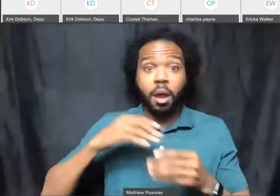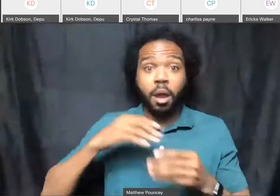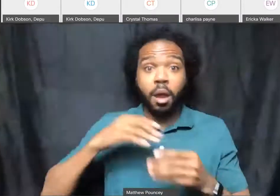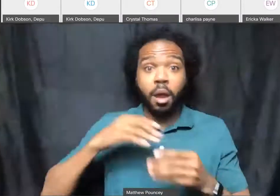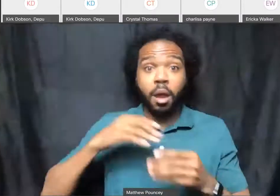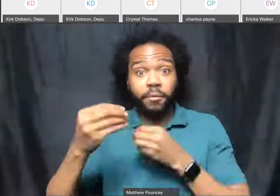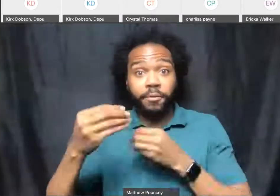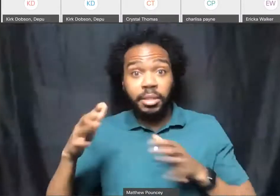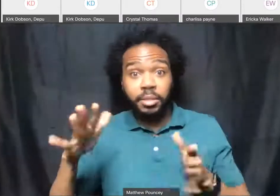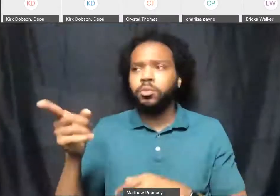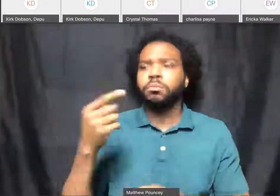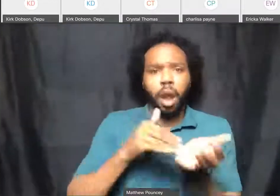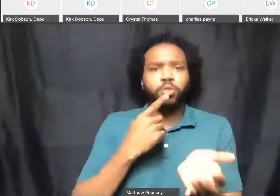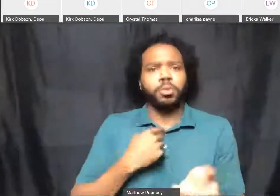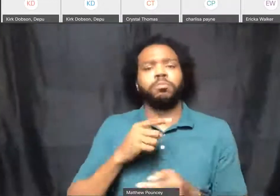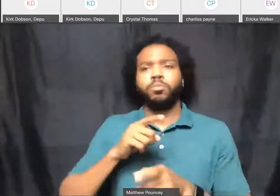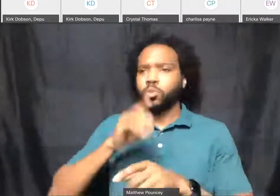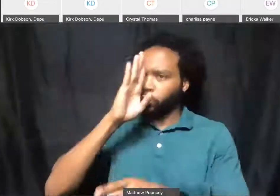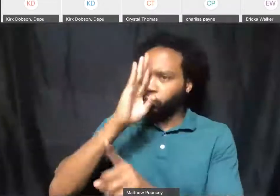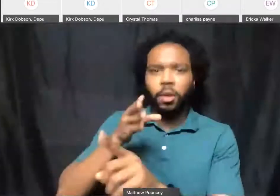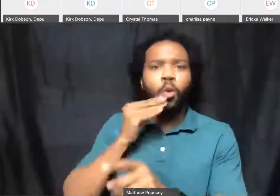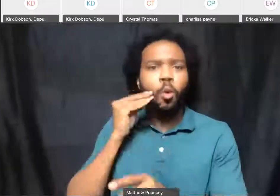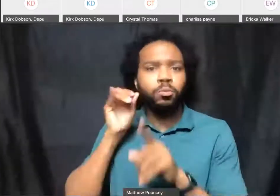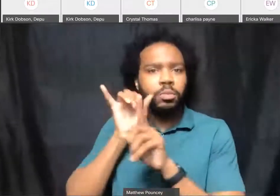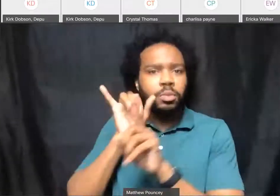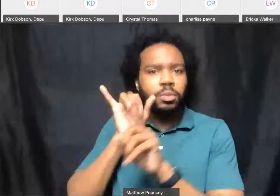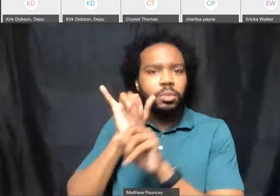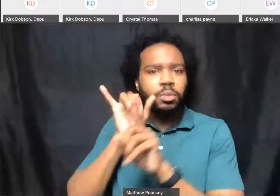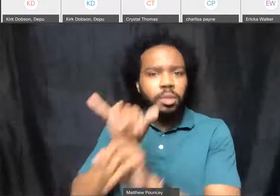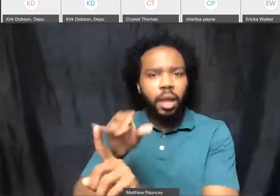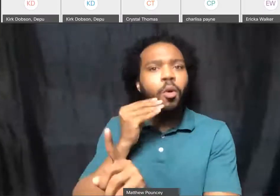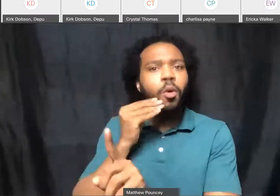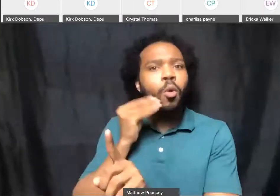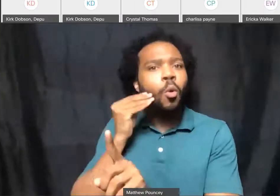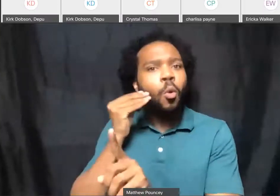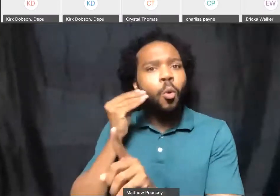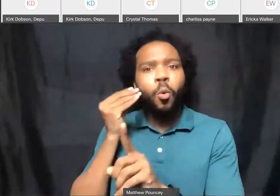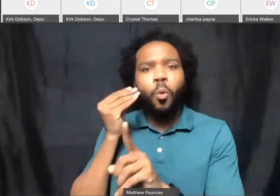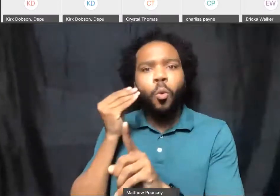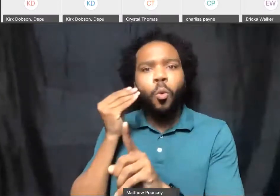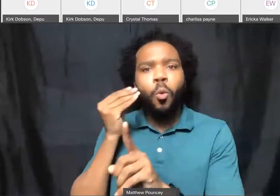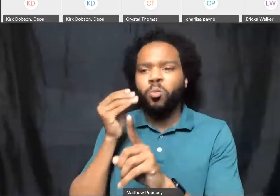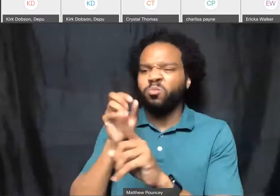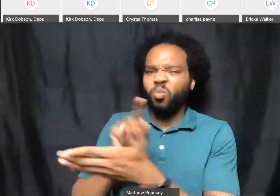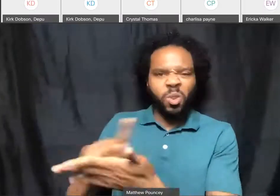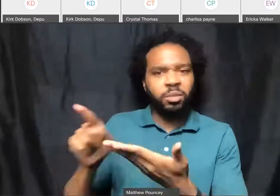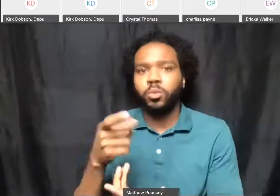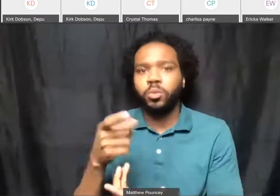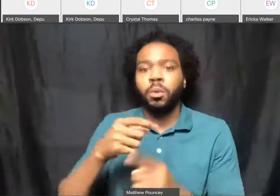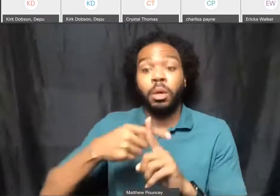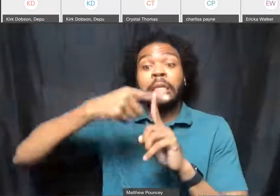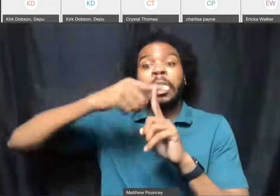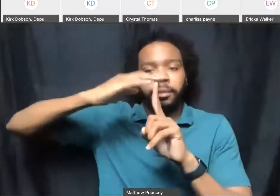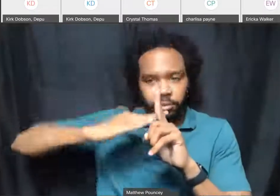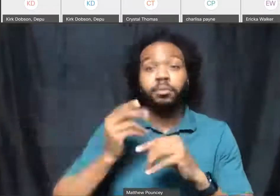home, quarantine, stay at home for a week. You have to not have a fever for at least 2 days before you can be